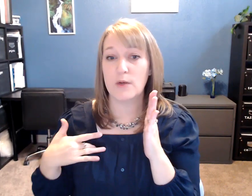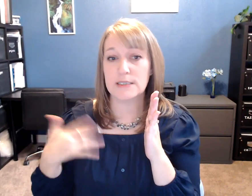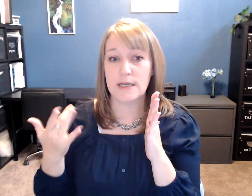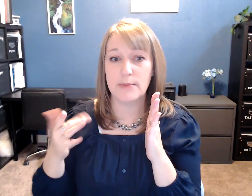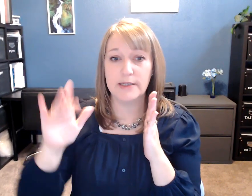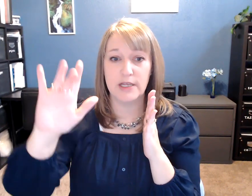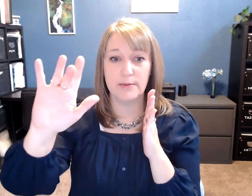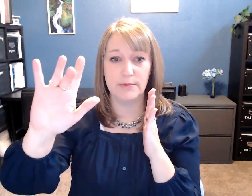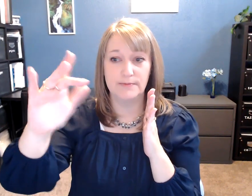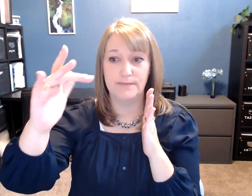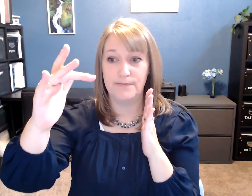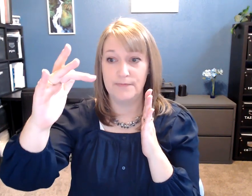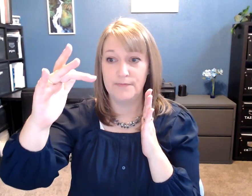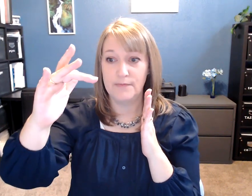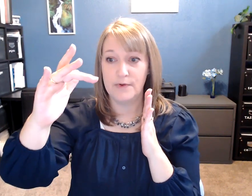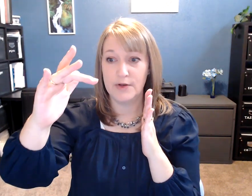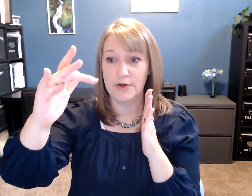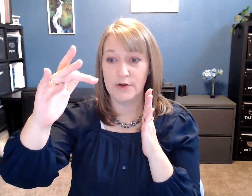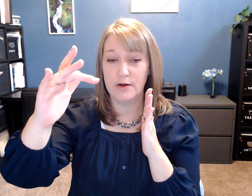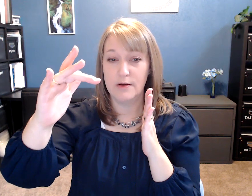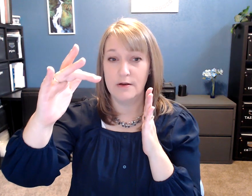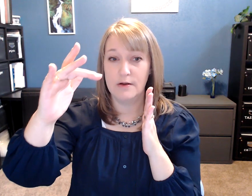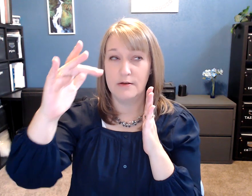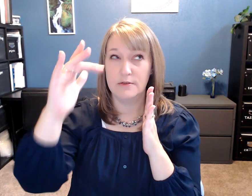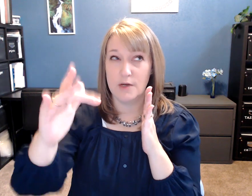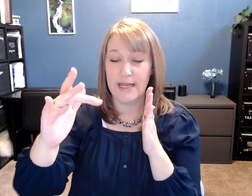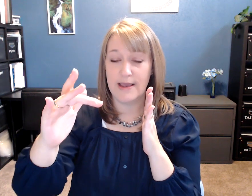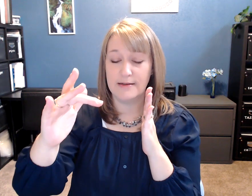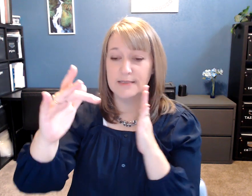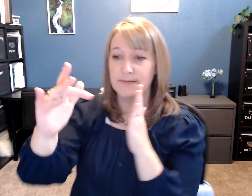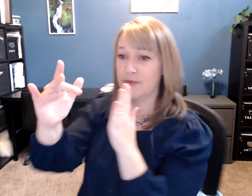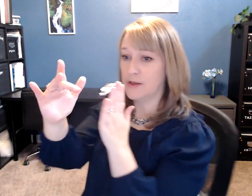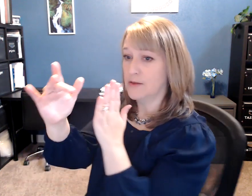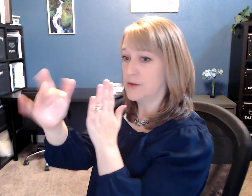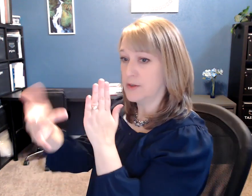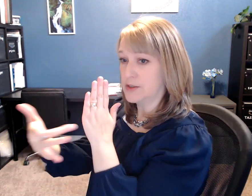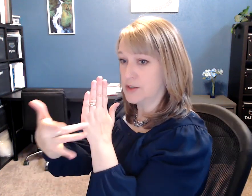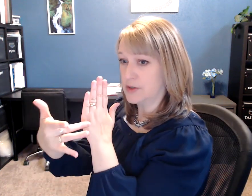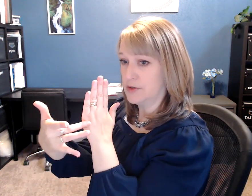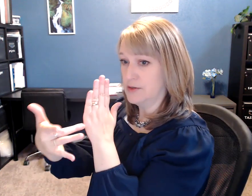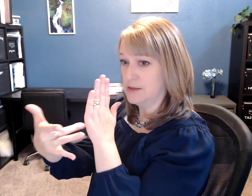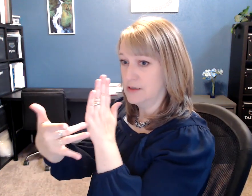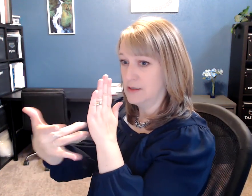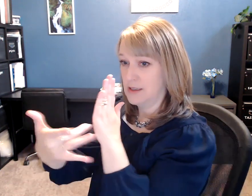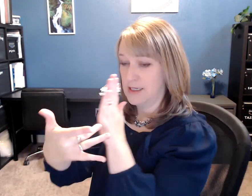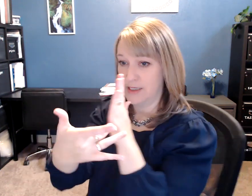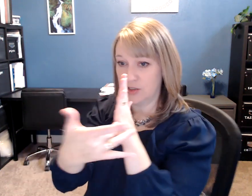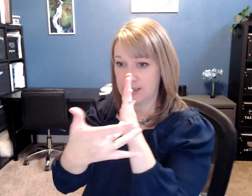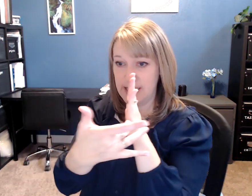what's up hand shape on your dominant hand. Then you're going to turn and just